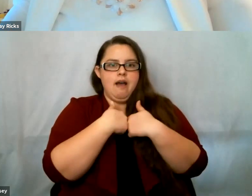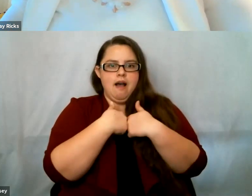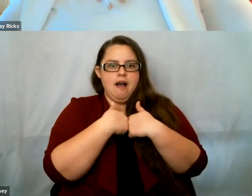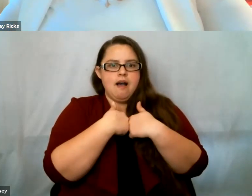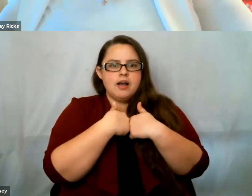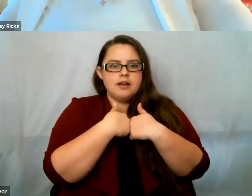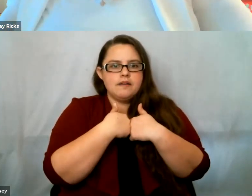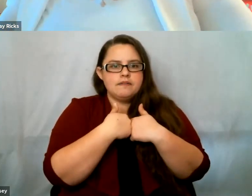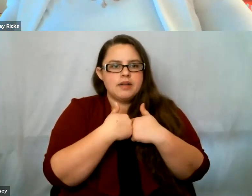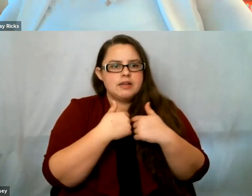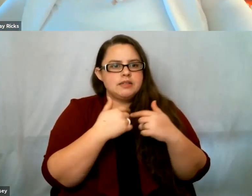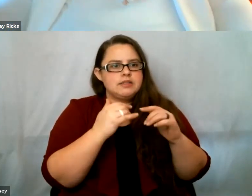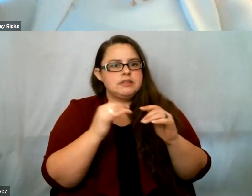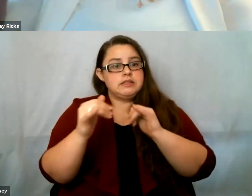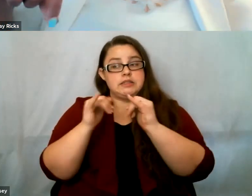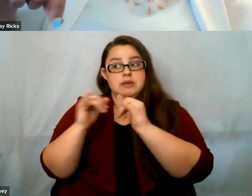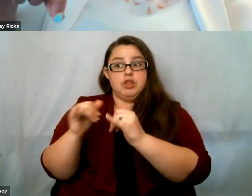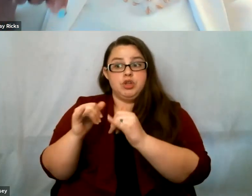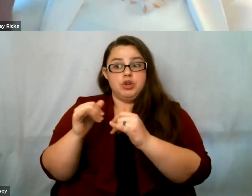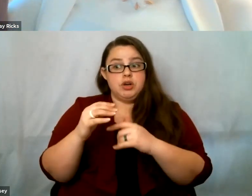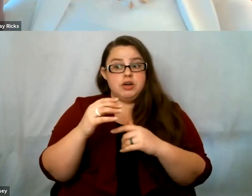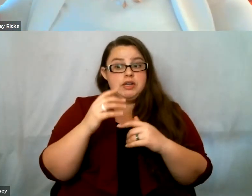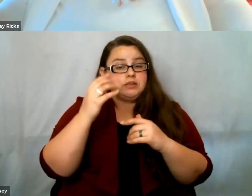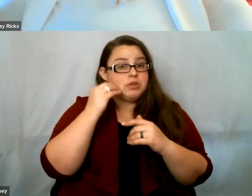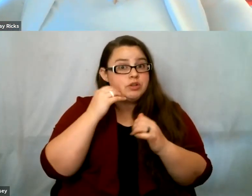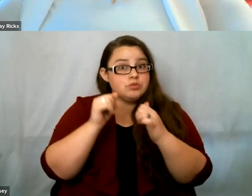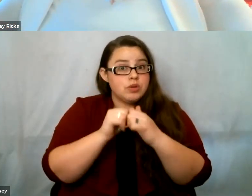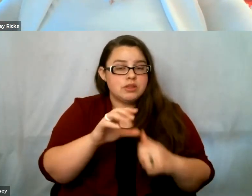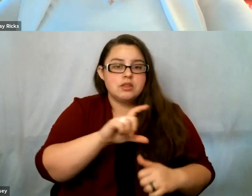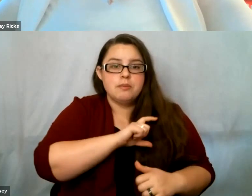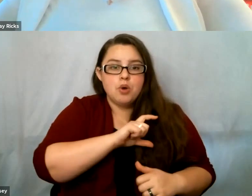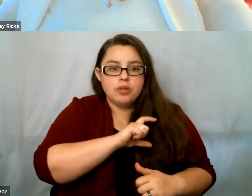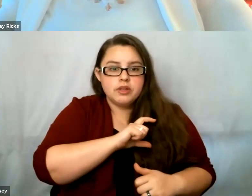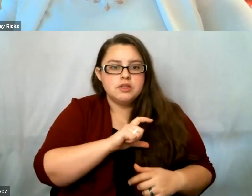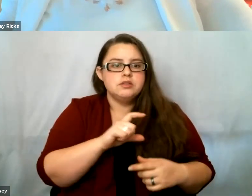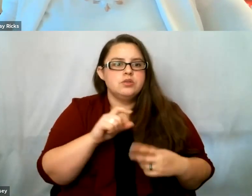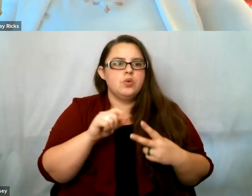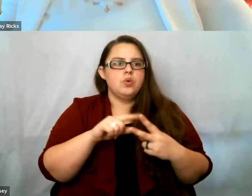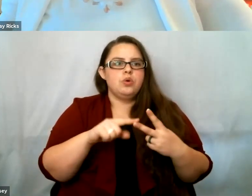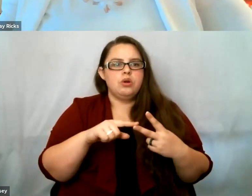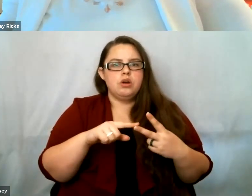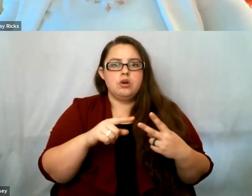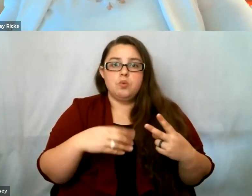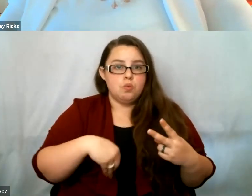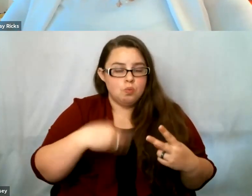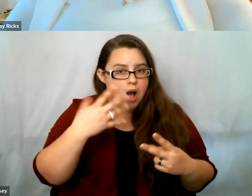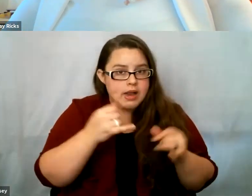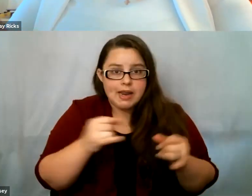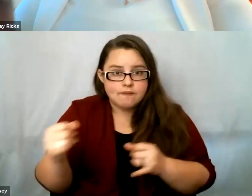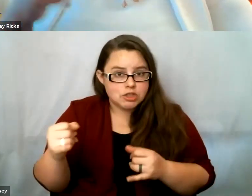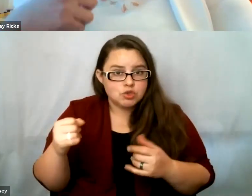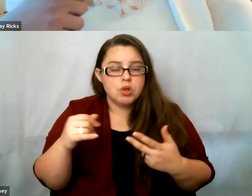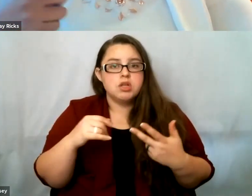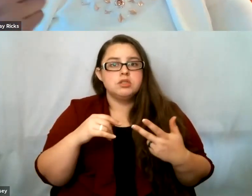similar experiences with the police or with white individuals. And